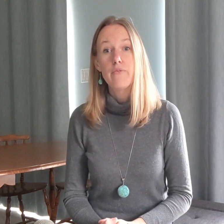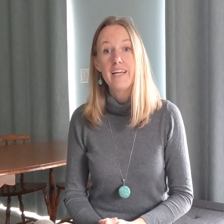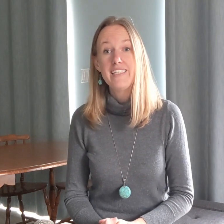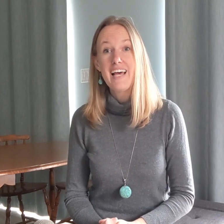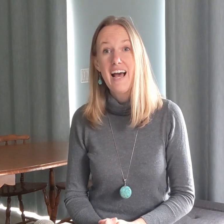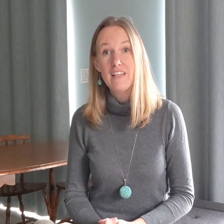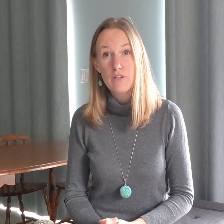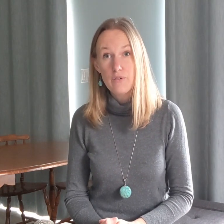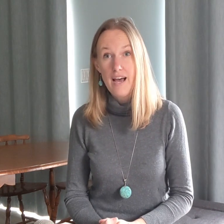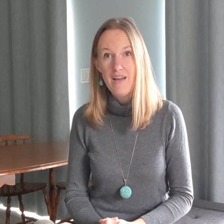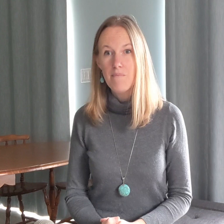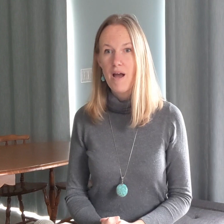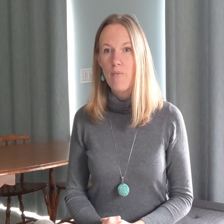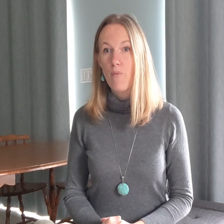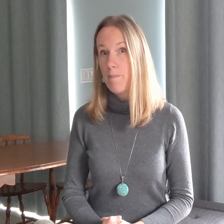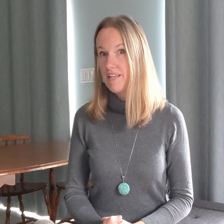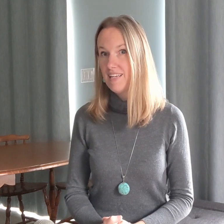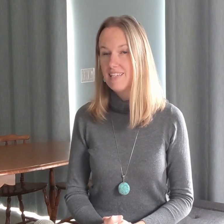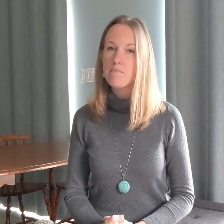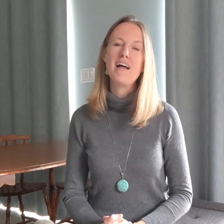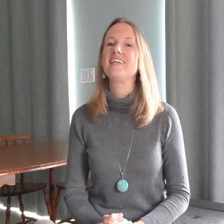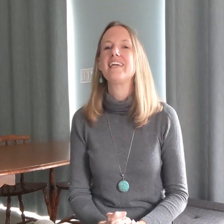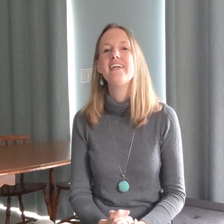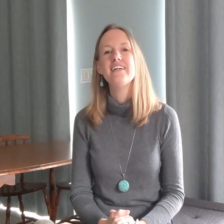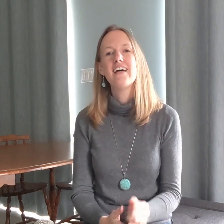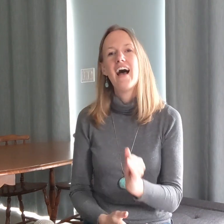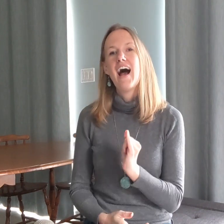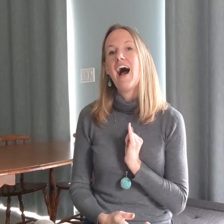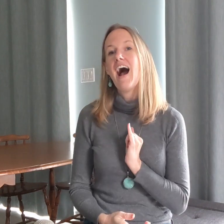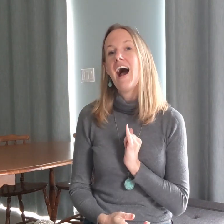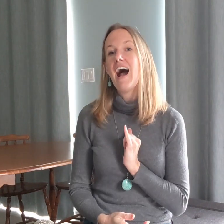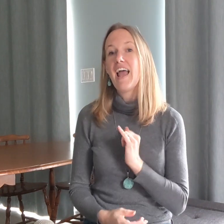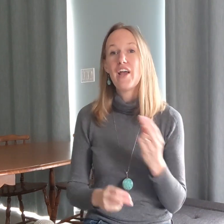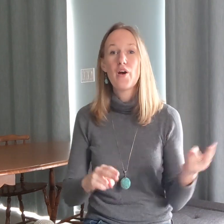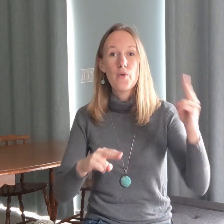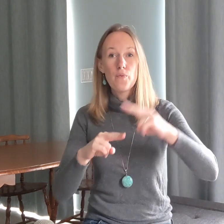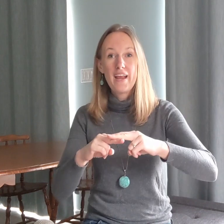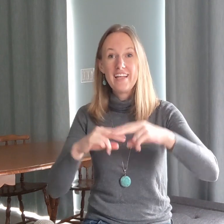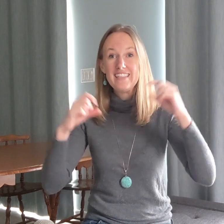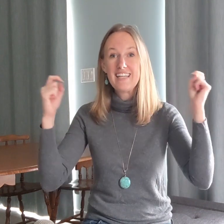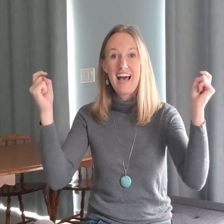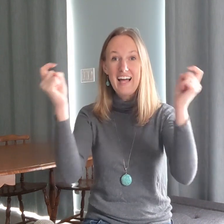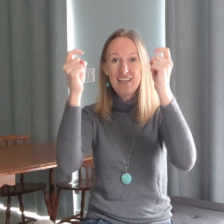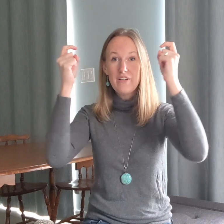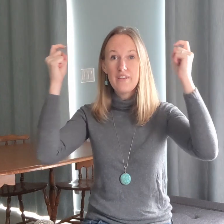raise a hallelujah my weapon is a melody. I raise a hallelujah